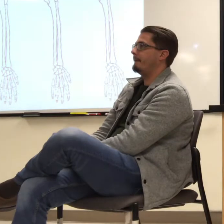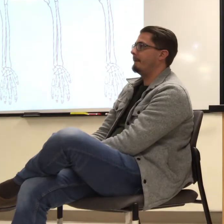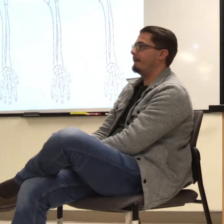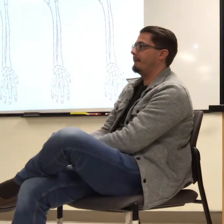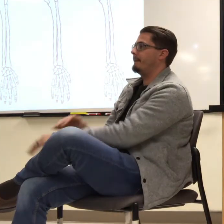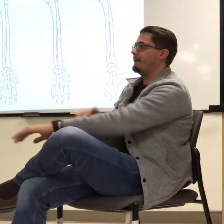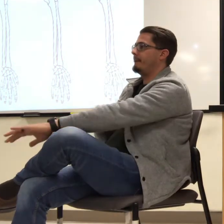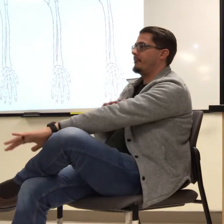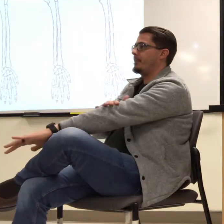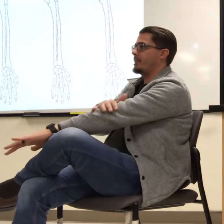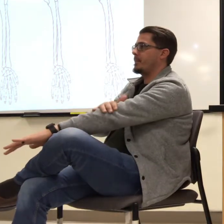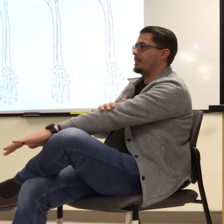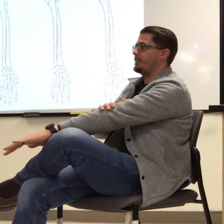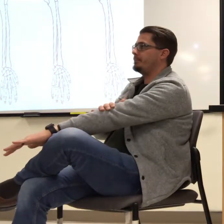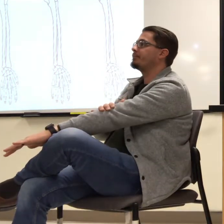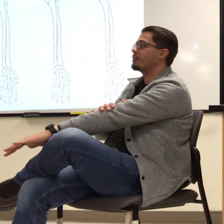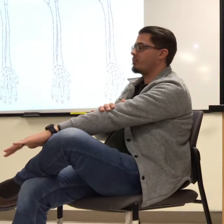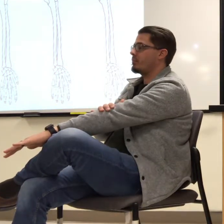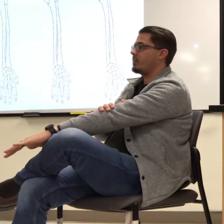So it'll insert